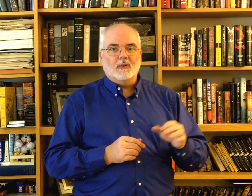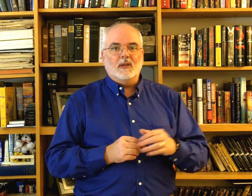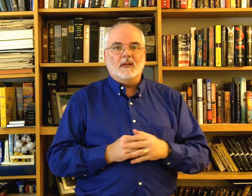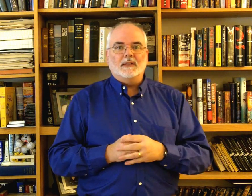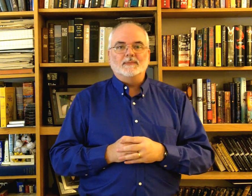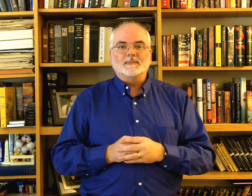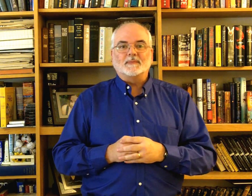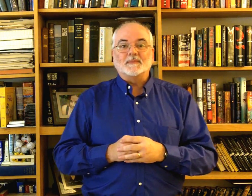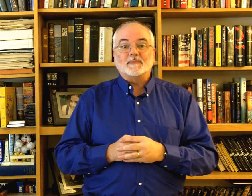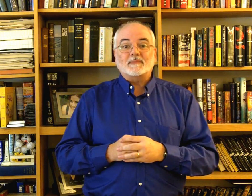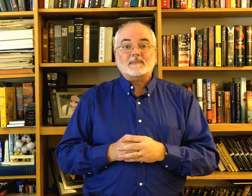need it.